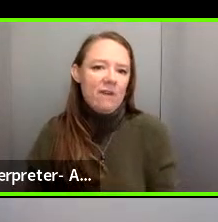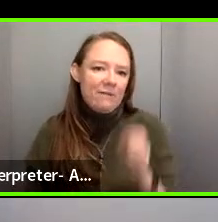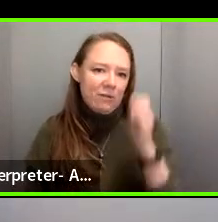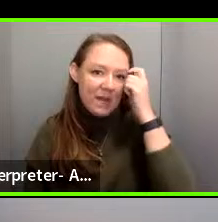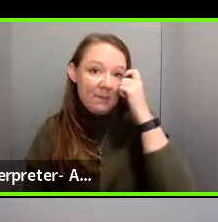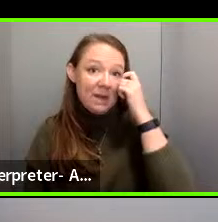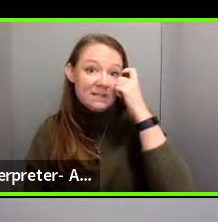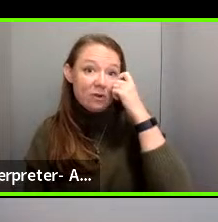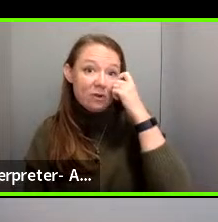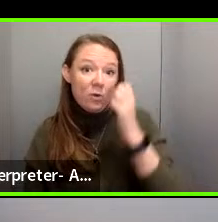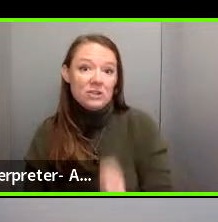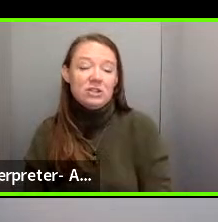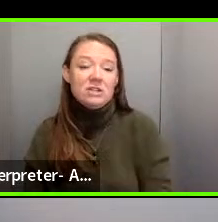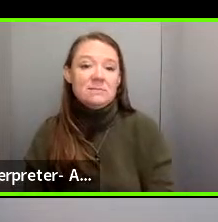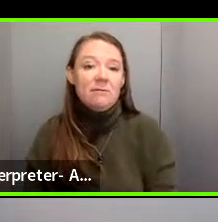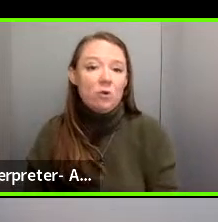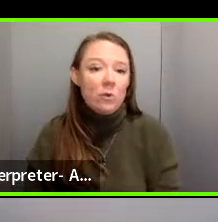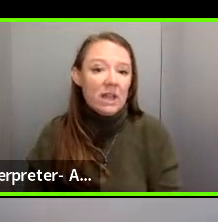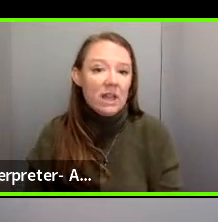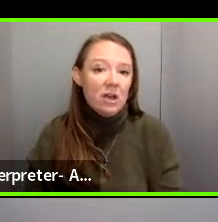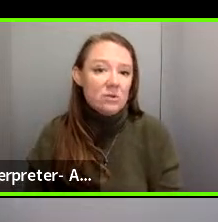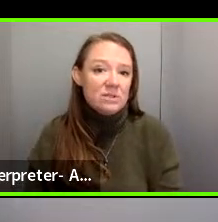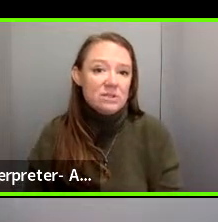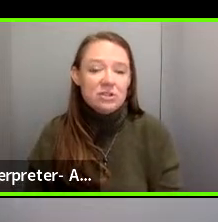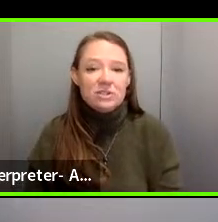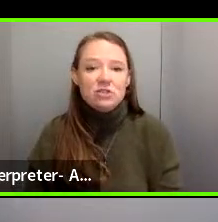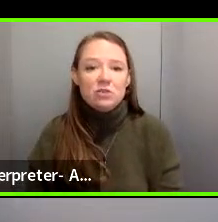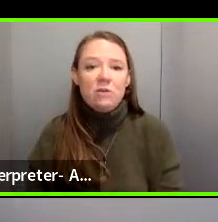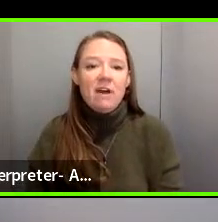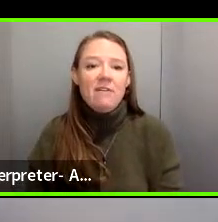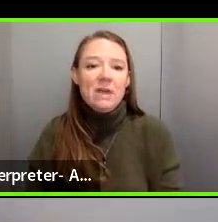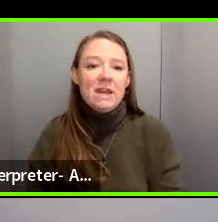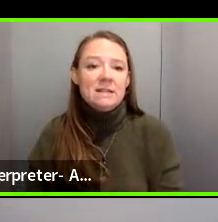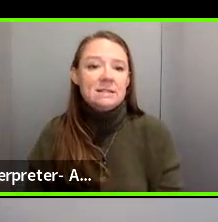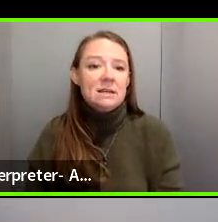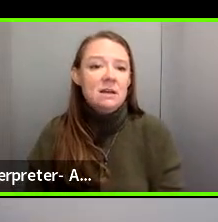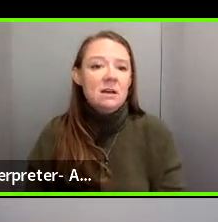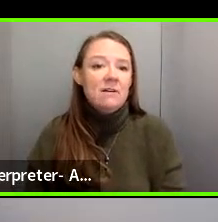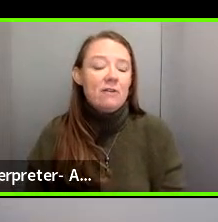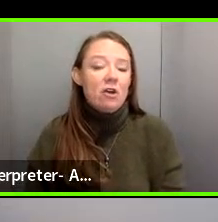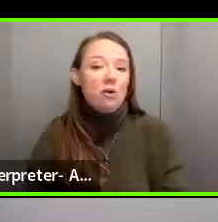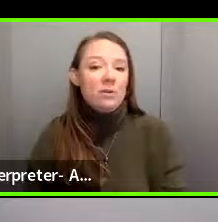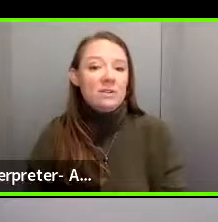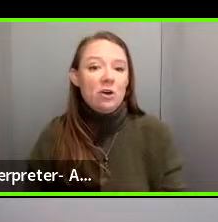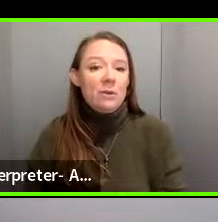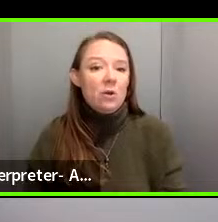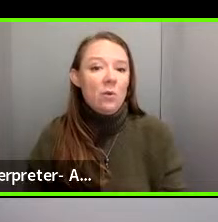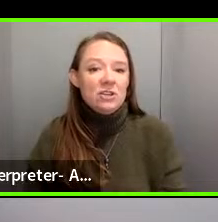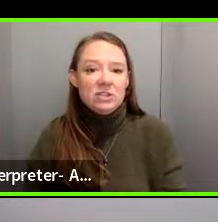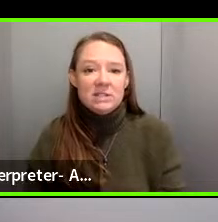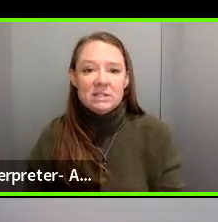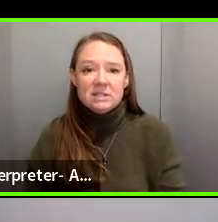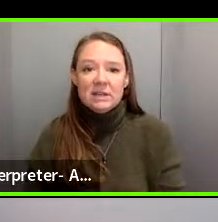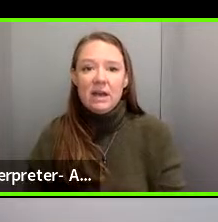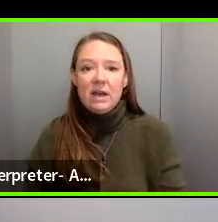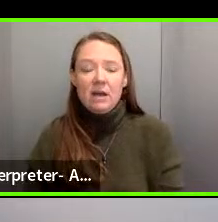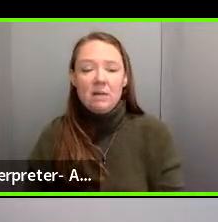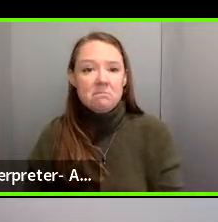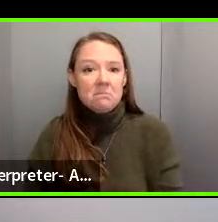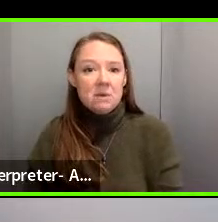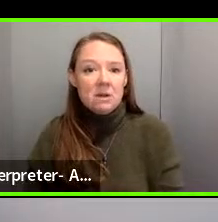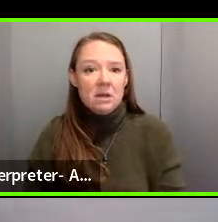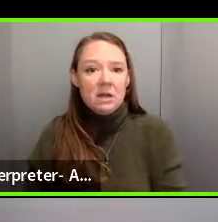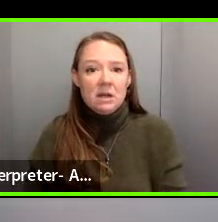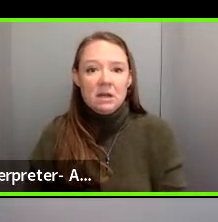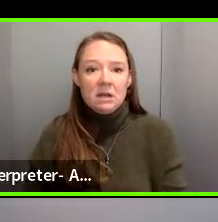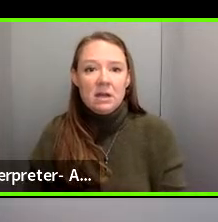remaining minutes for questions before we close. Just a short 5 minutes. to open questions.